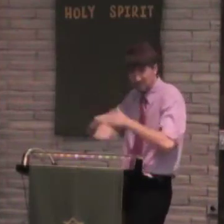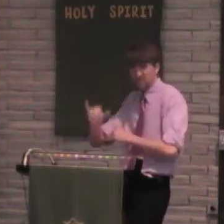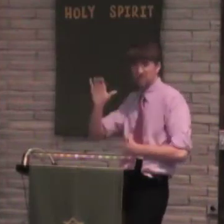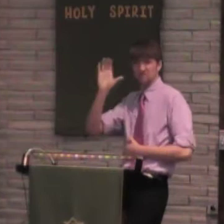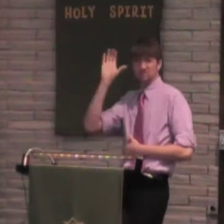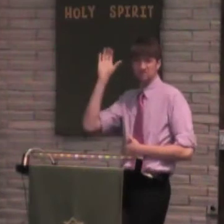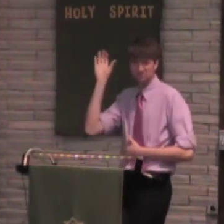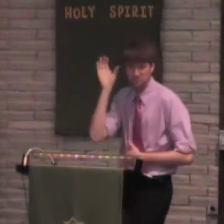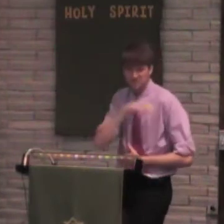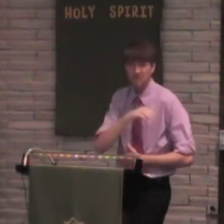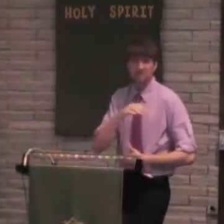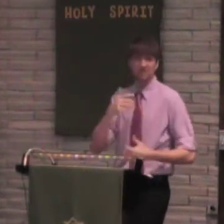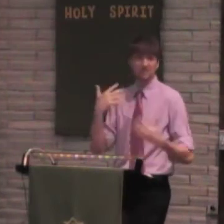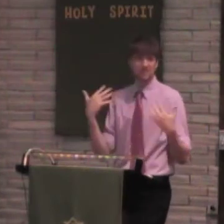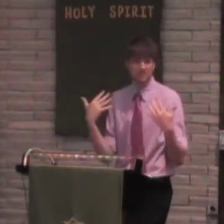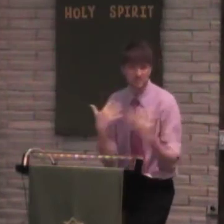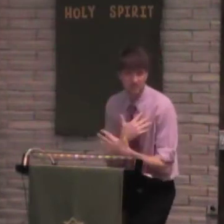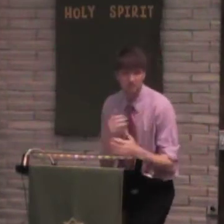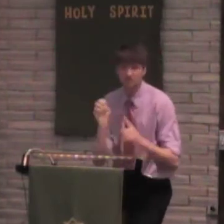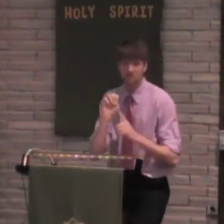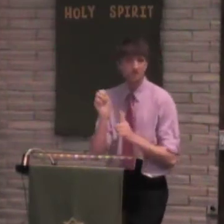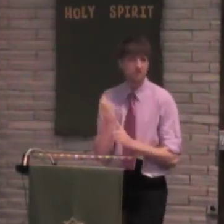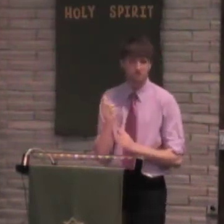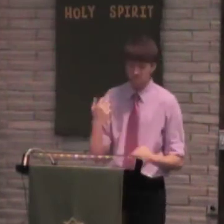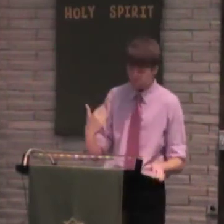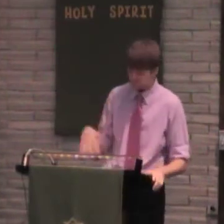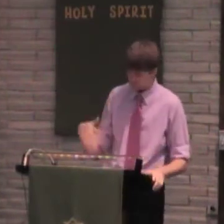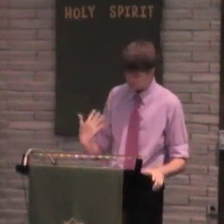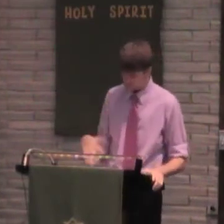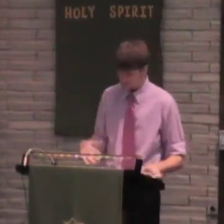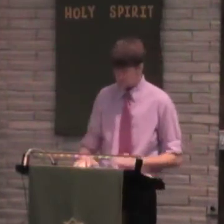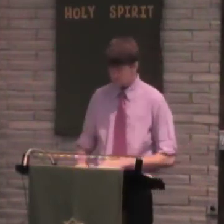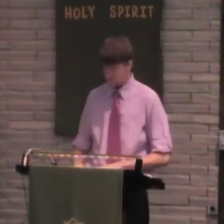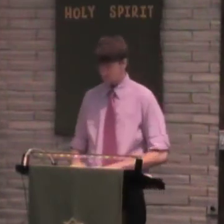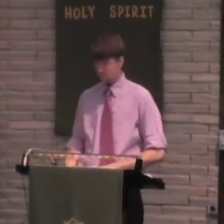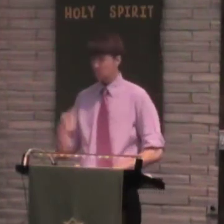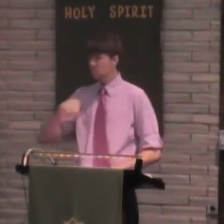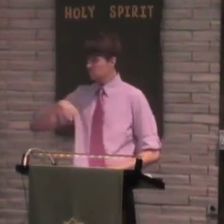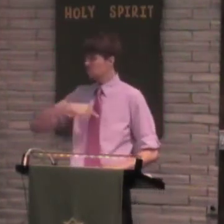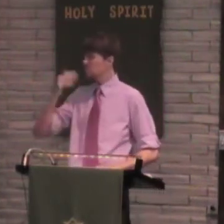To have God call him into this strange, scary environment.